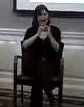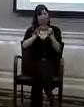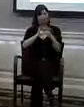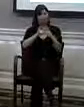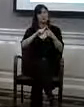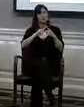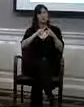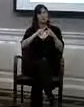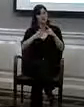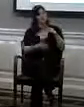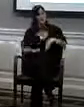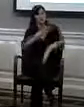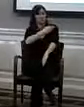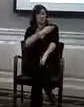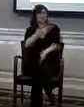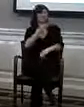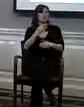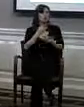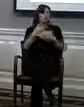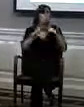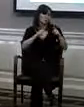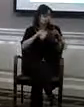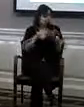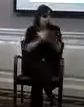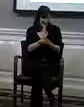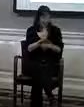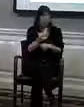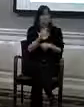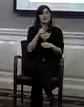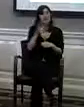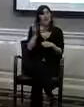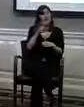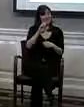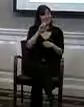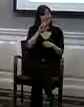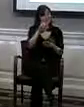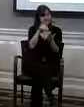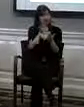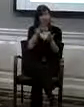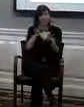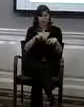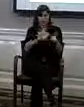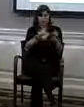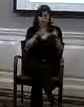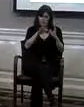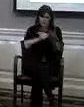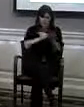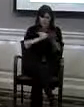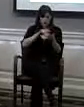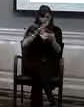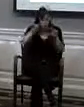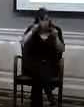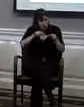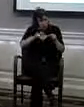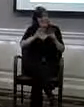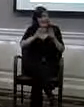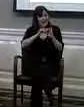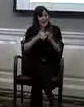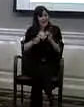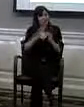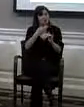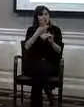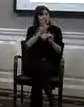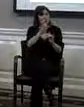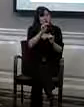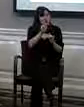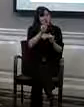will extend a large-scale study of schooling to understand how varying conceptualizations of human rights are being implemented across